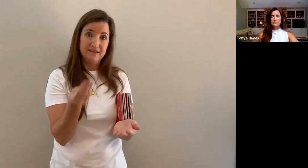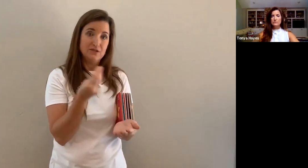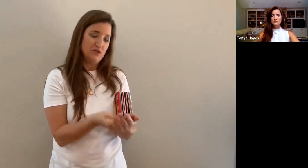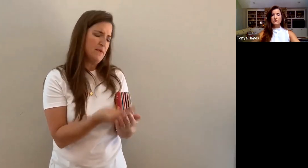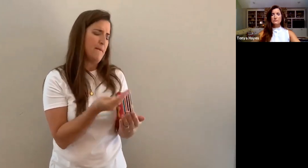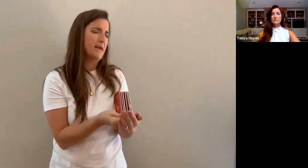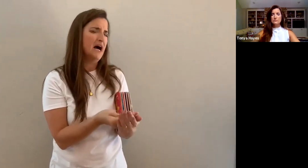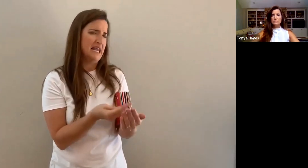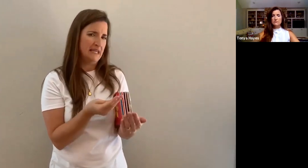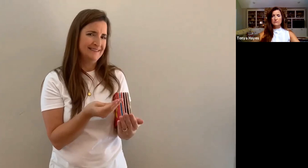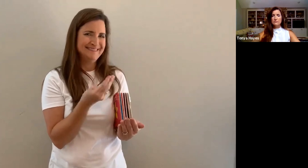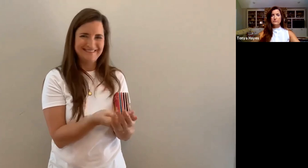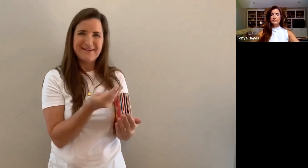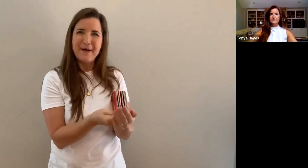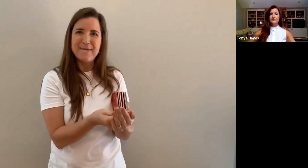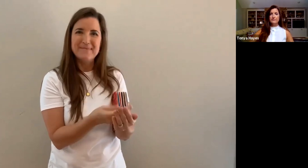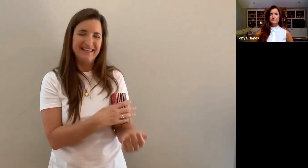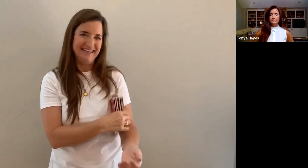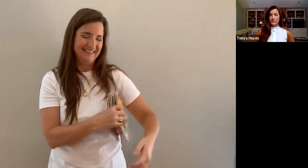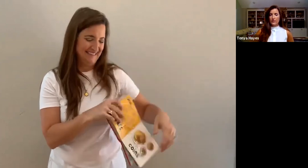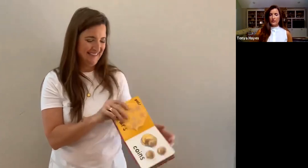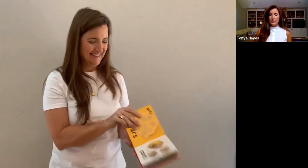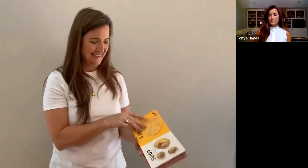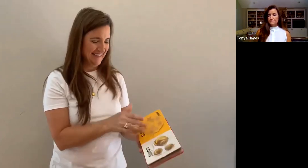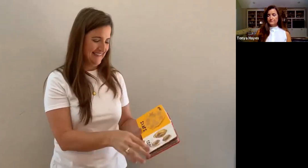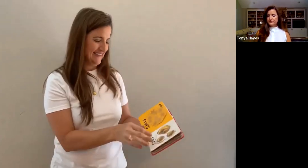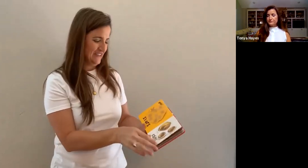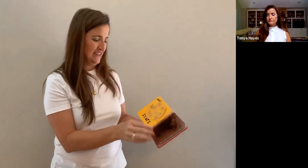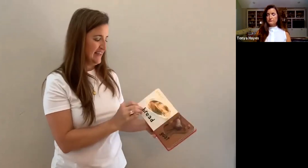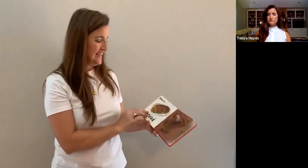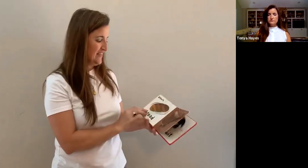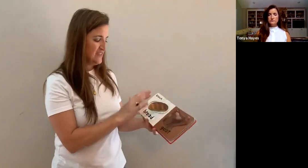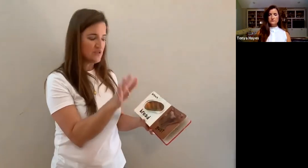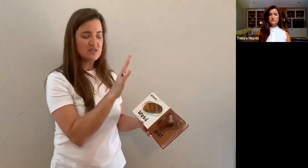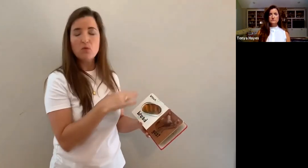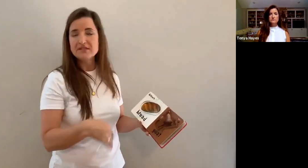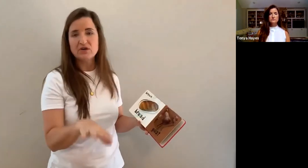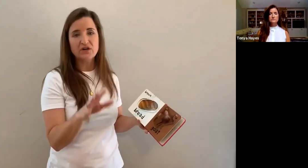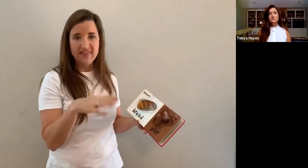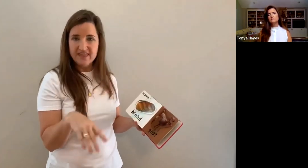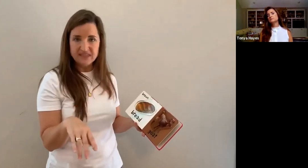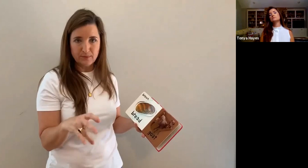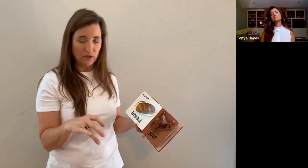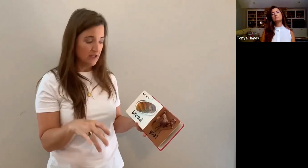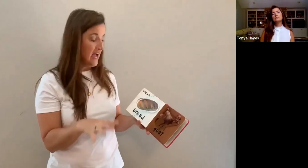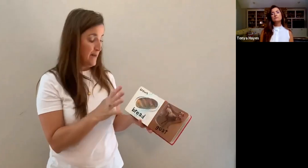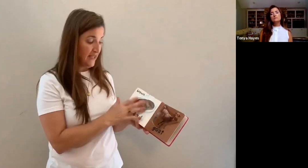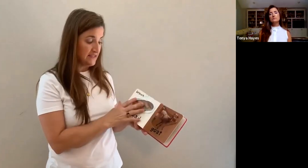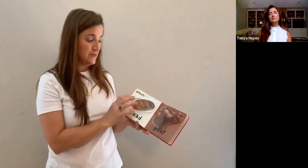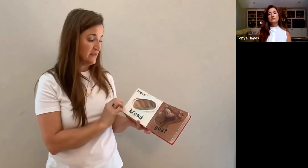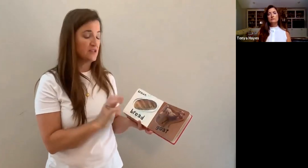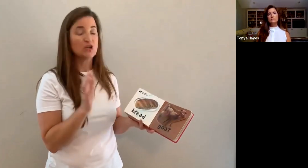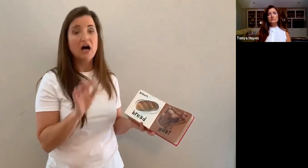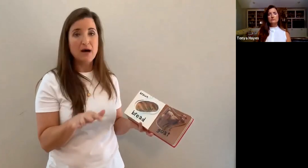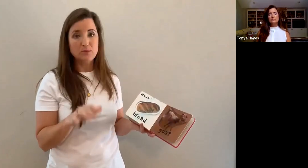Money. Show me the money. Money. Good. And again, these are just the ones that are in this book. I